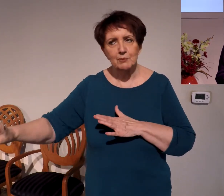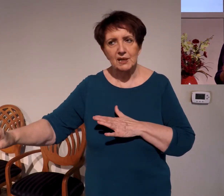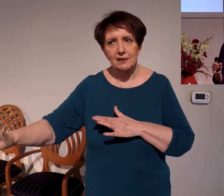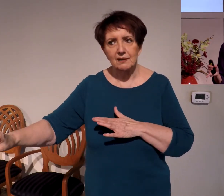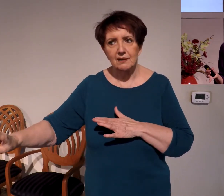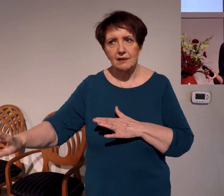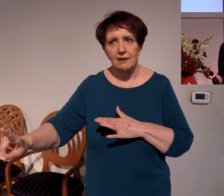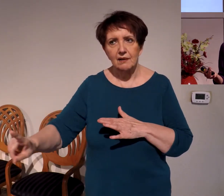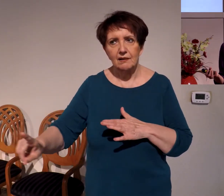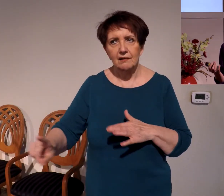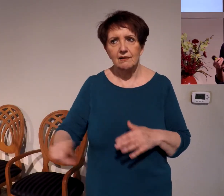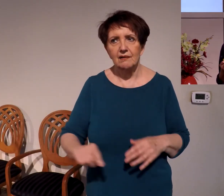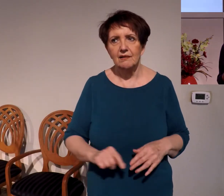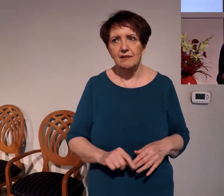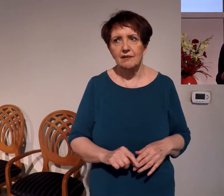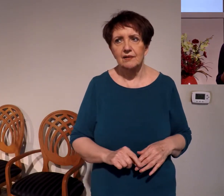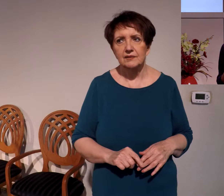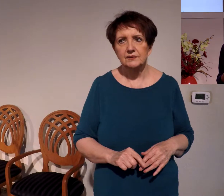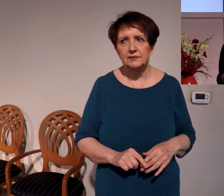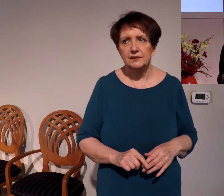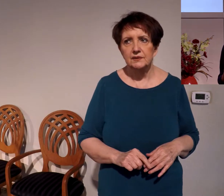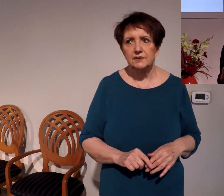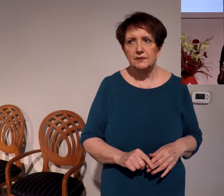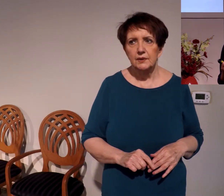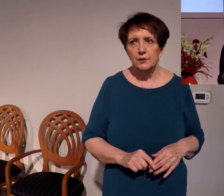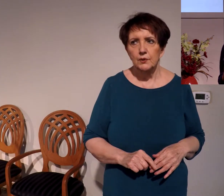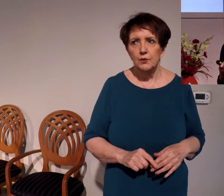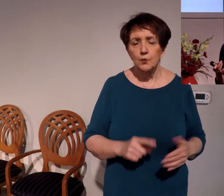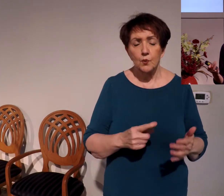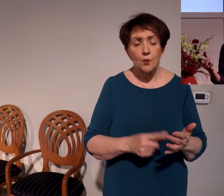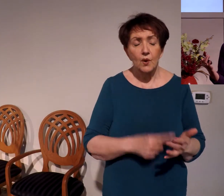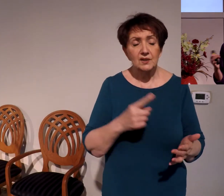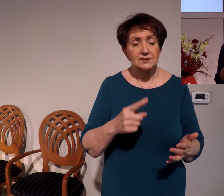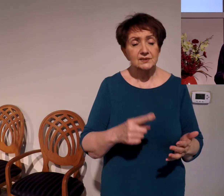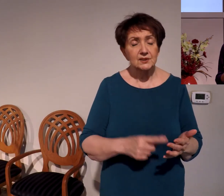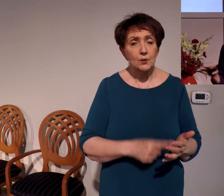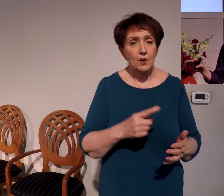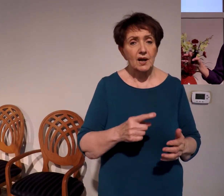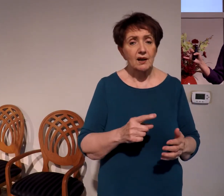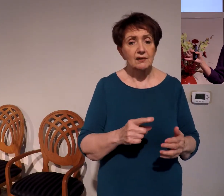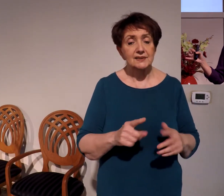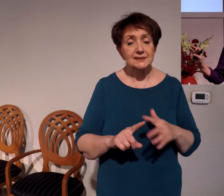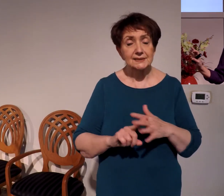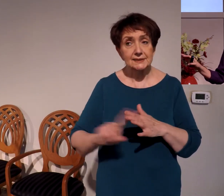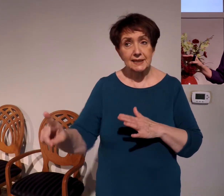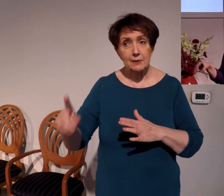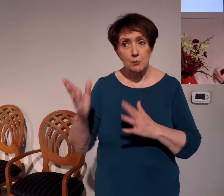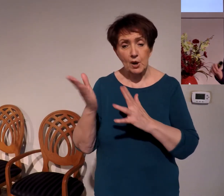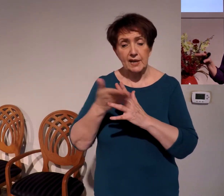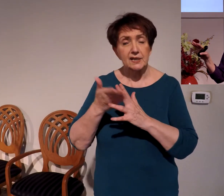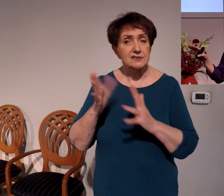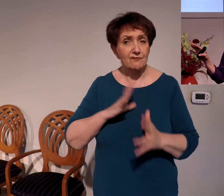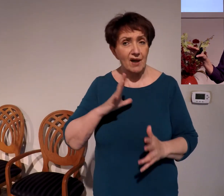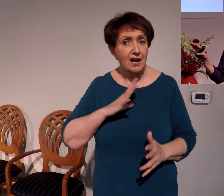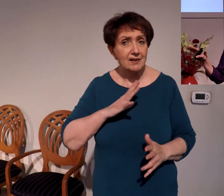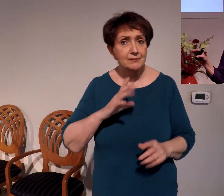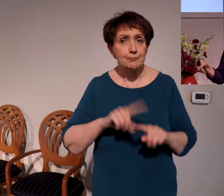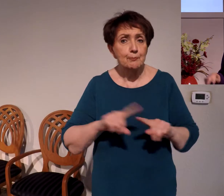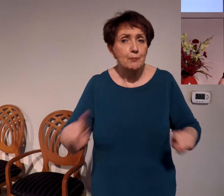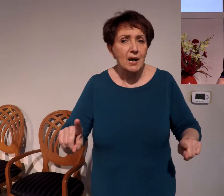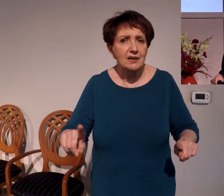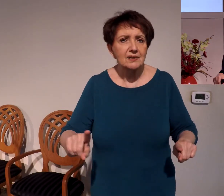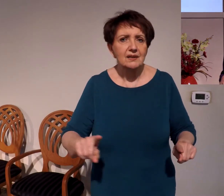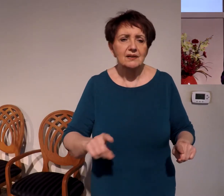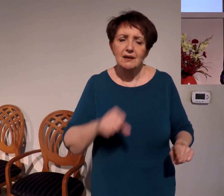in the long run. Surely, occasionally, an escapist break is fine. I'm not, I love to go to a